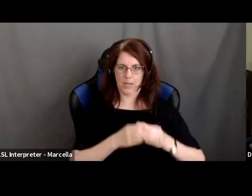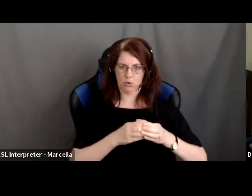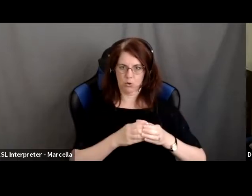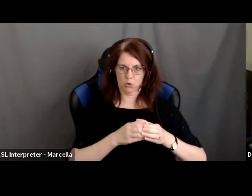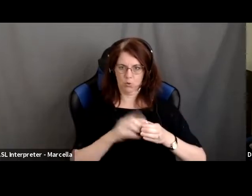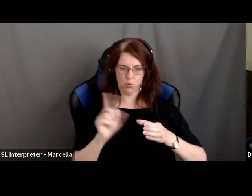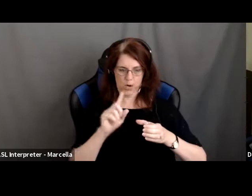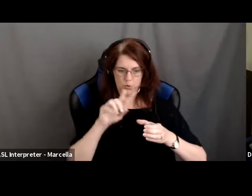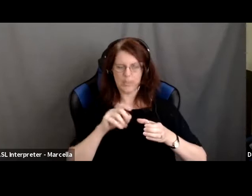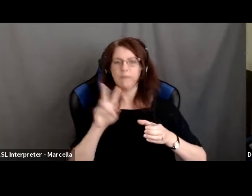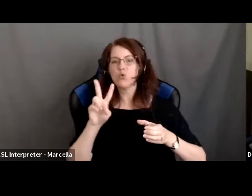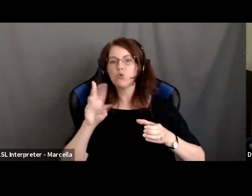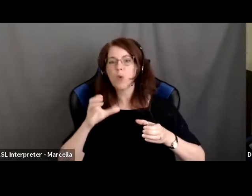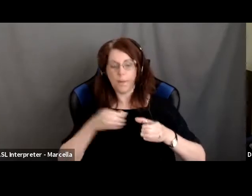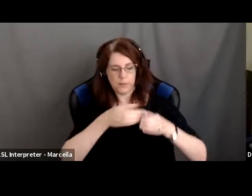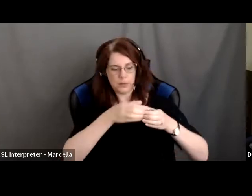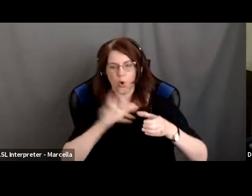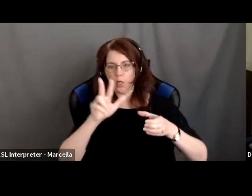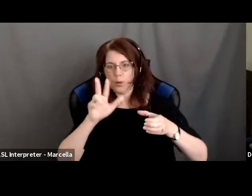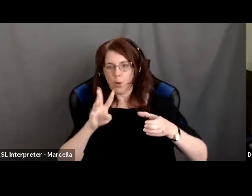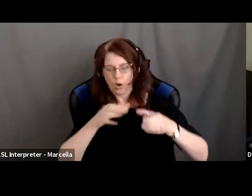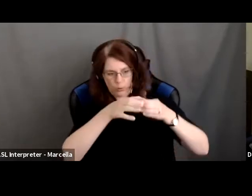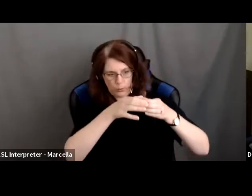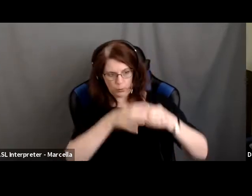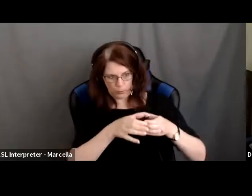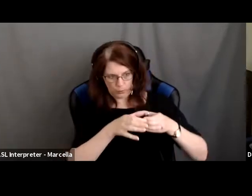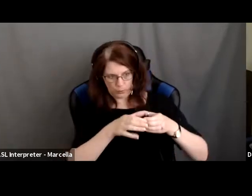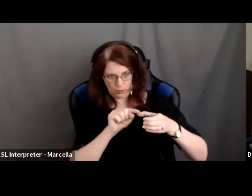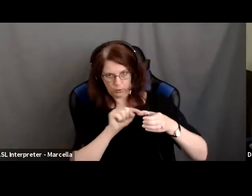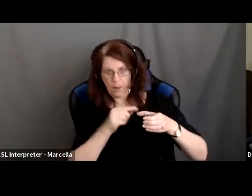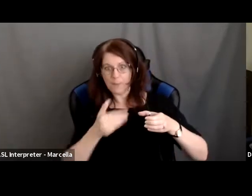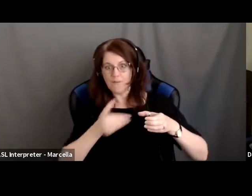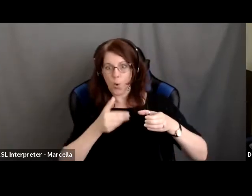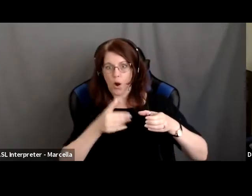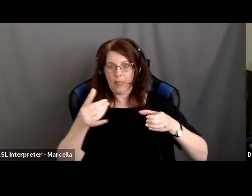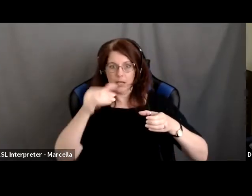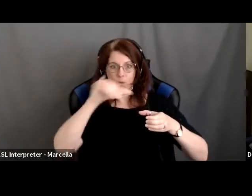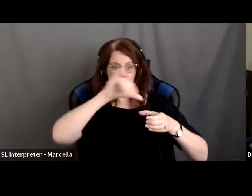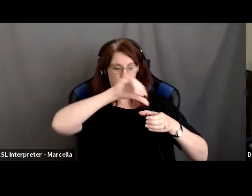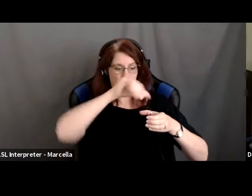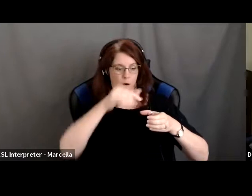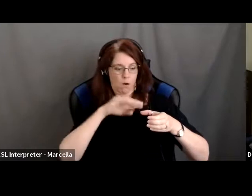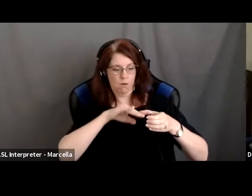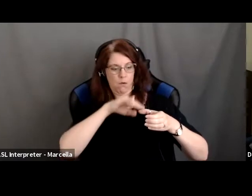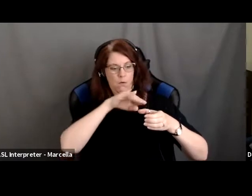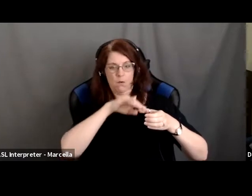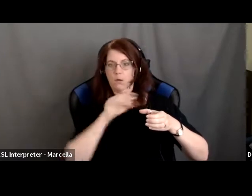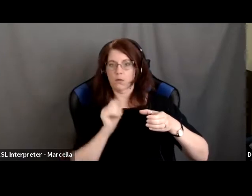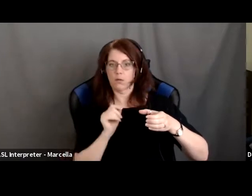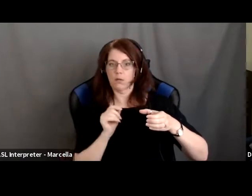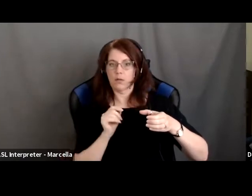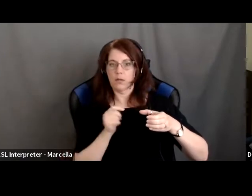you need. So if you need like 2 cups or 3/4 of a cup, you adjust that beforehand, and then you just pour your liquid in, and